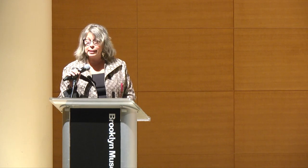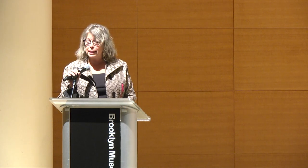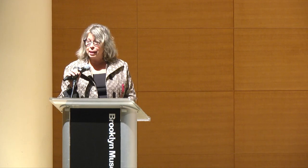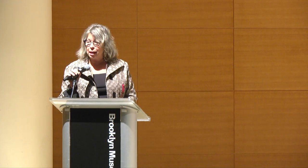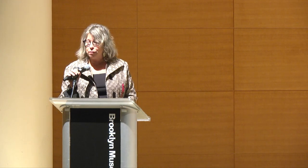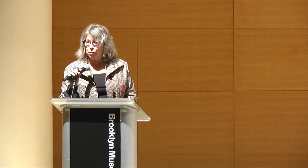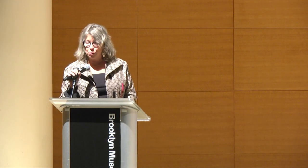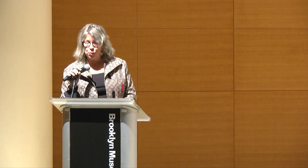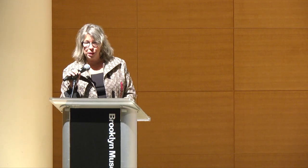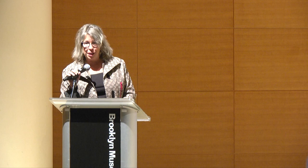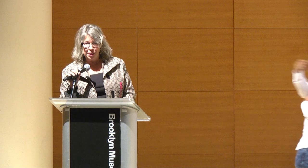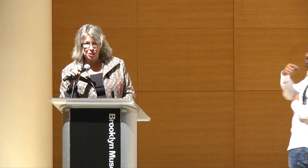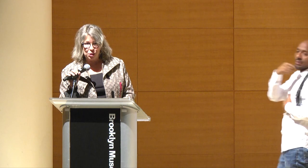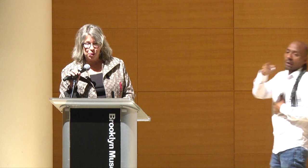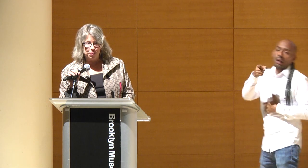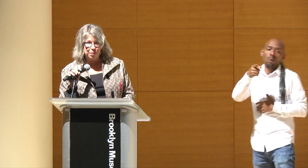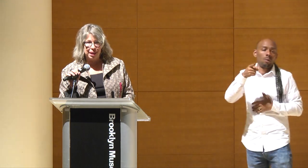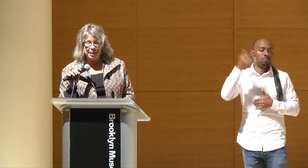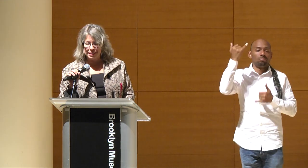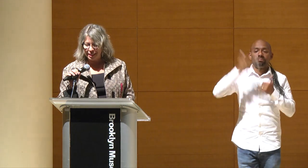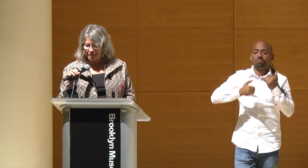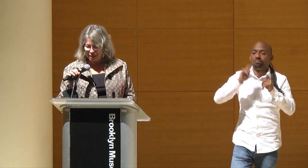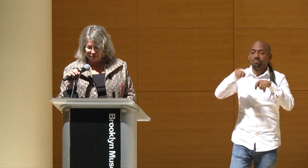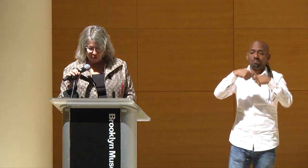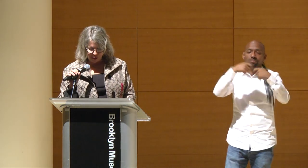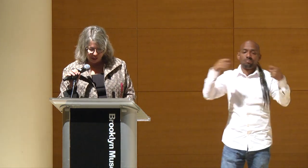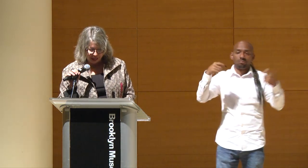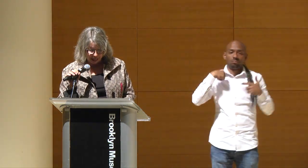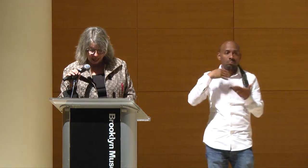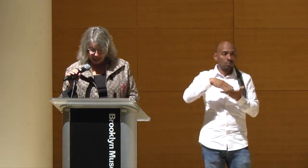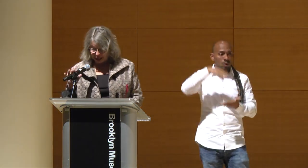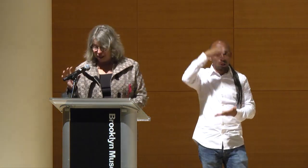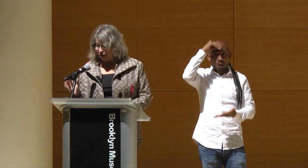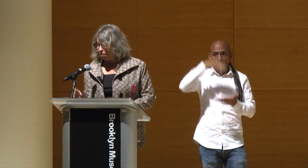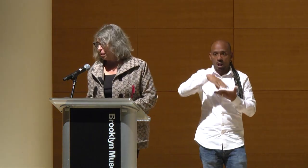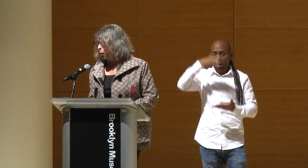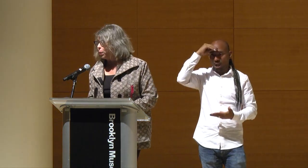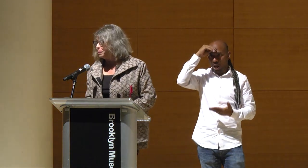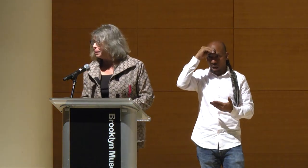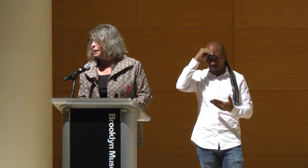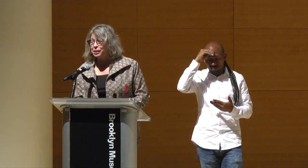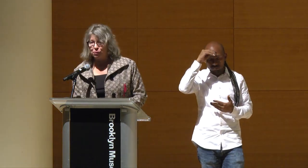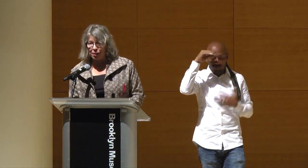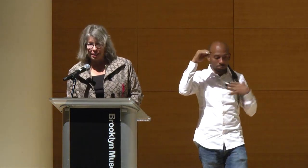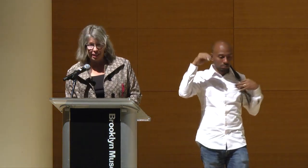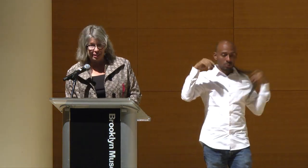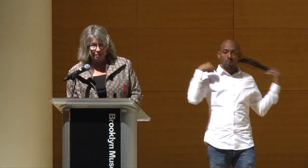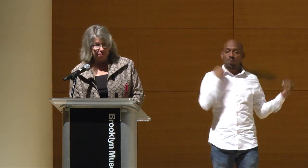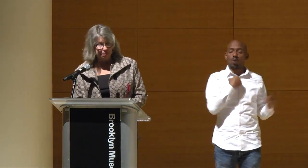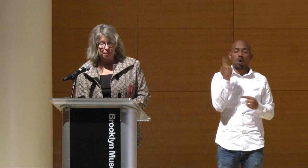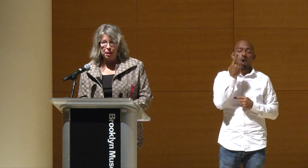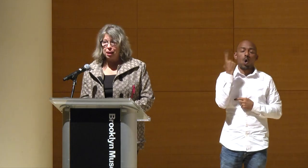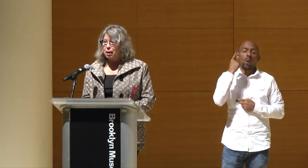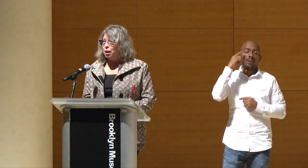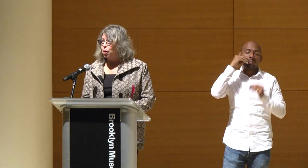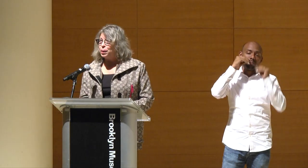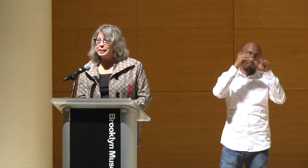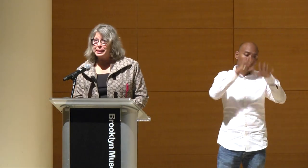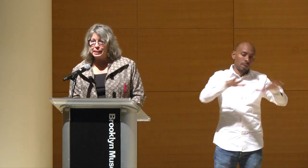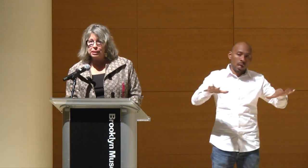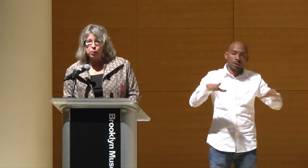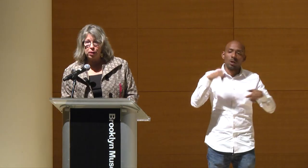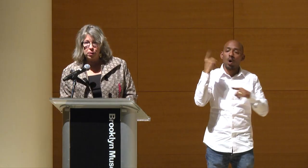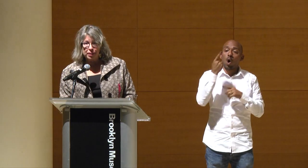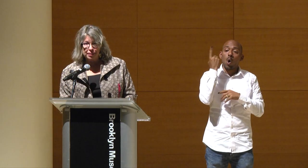tell you a lesson that I've learned working on this show. And it's a lesson I've learned again and again, and I'll be always blessed for that lesson.